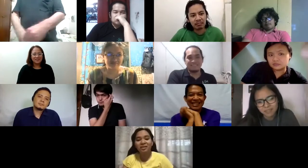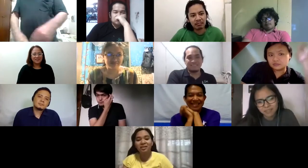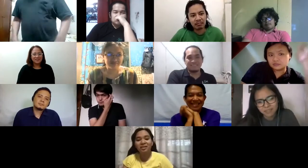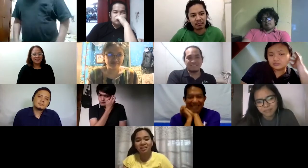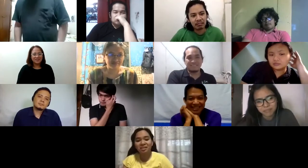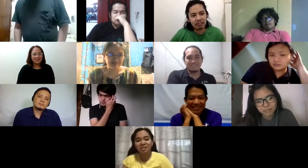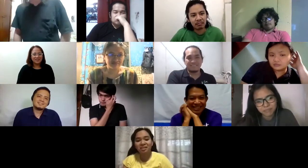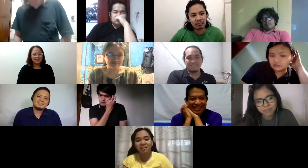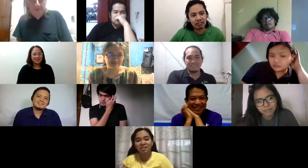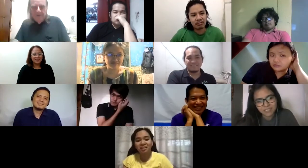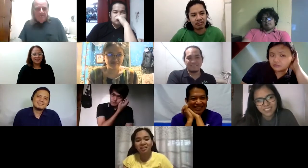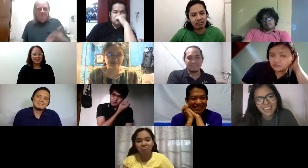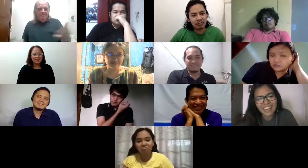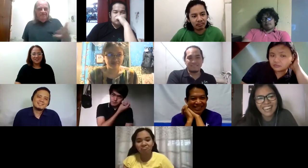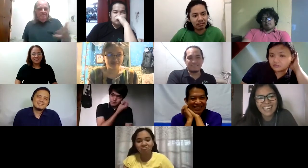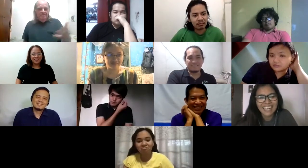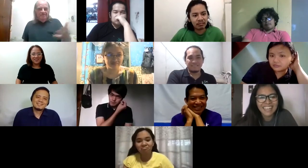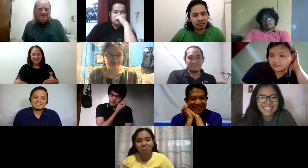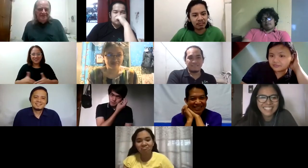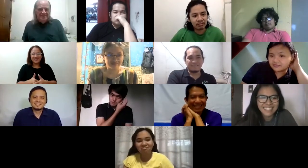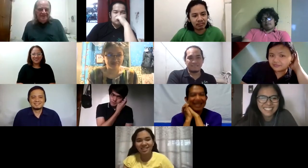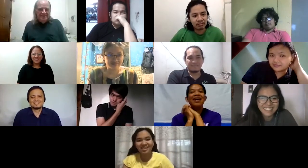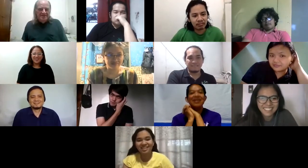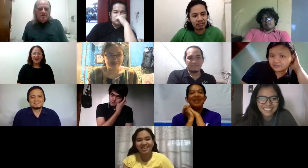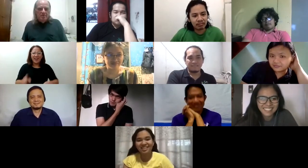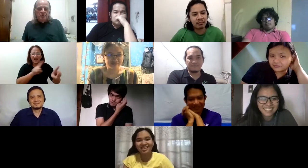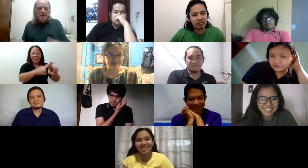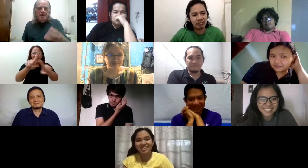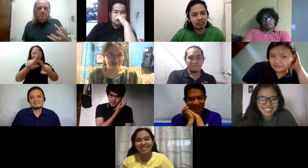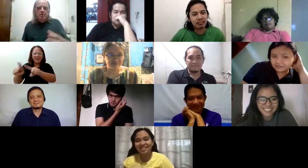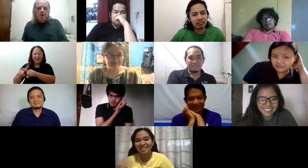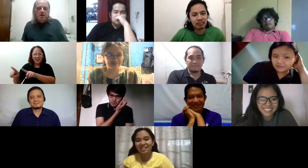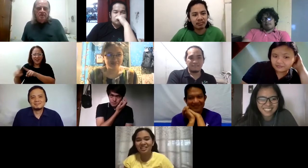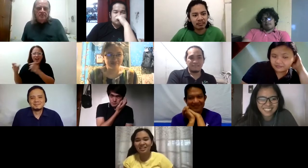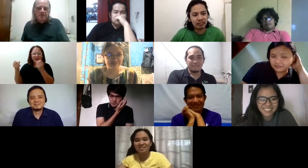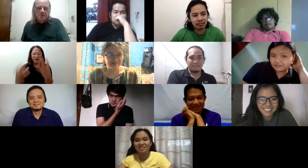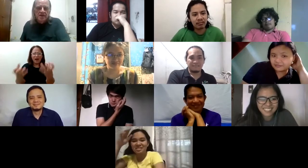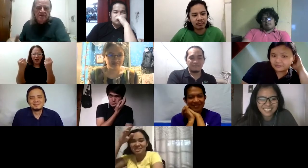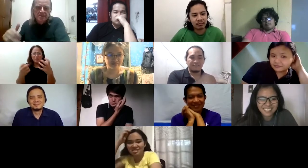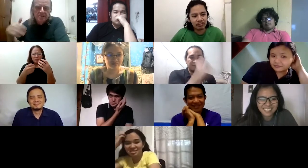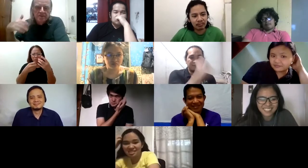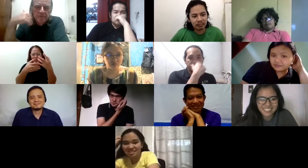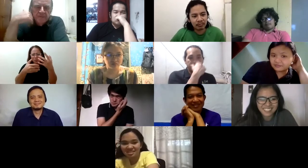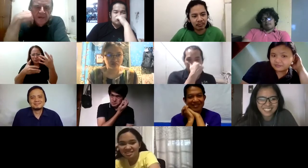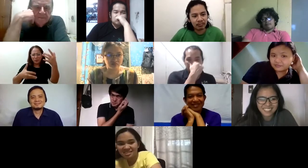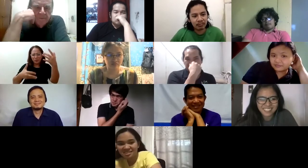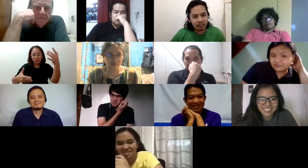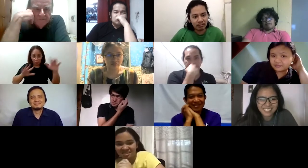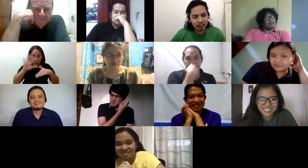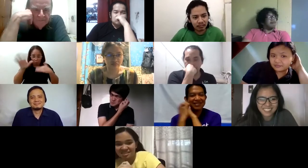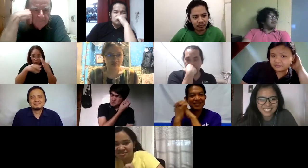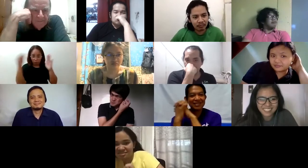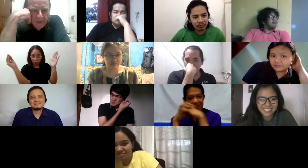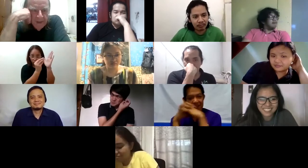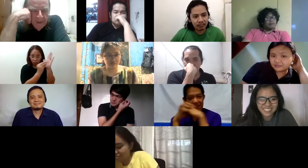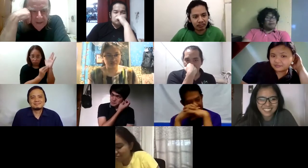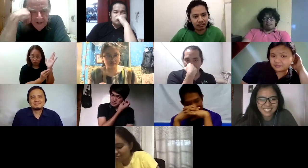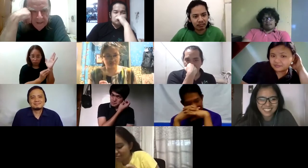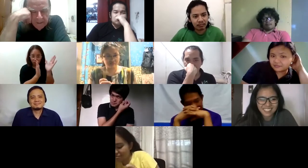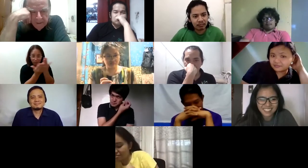birthday, you can keep going. So you can't put all of those signs into a textbook. And so each